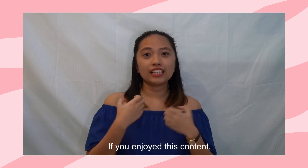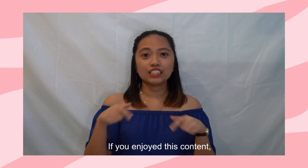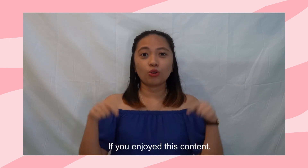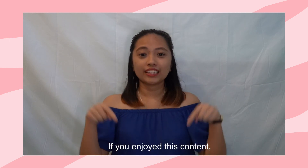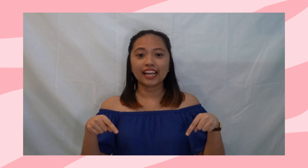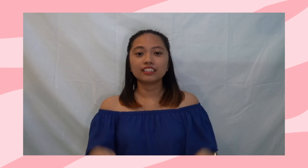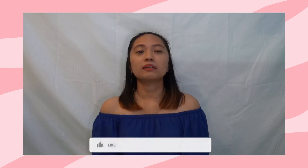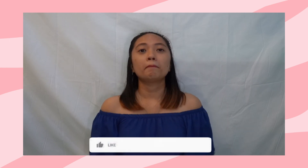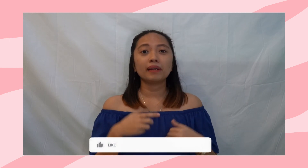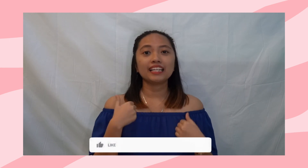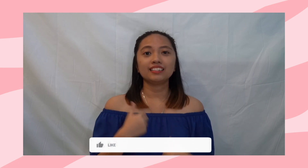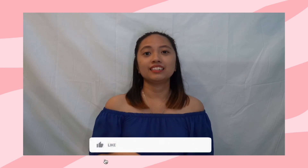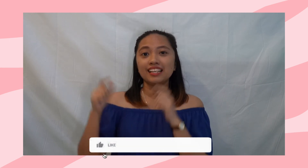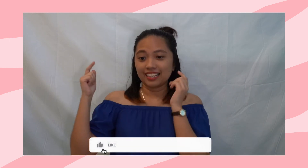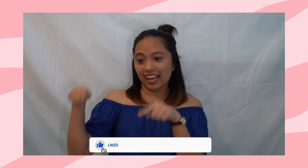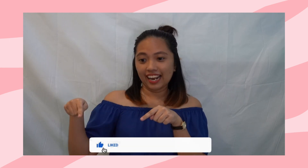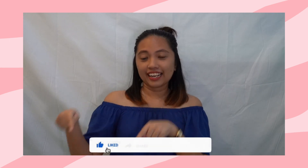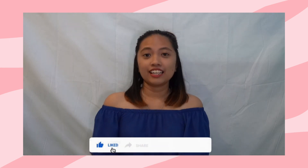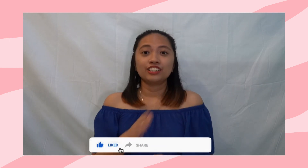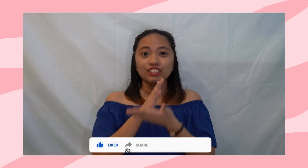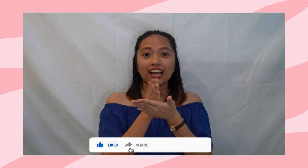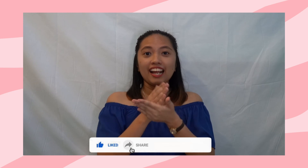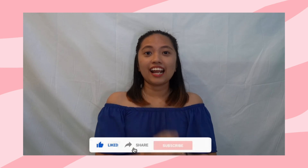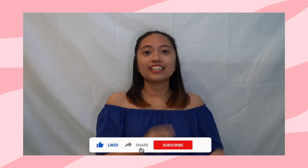this content, please like, share, and